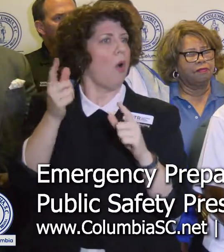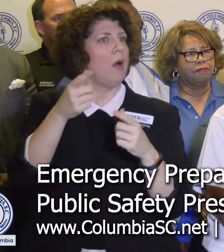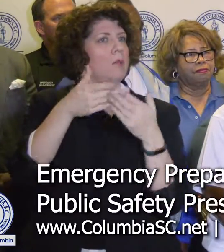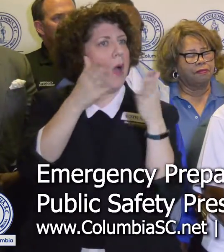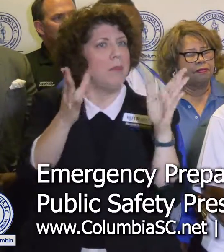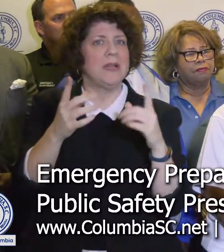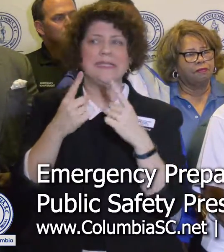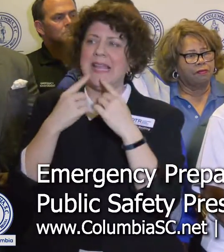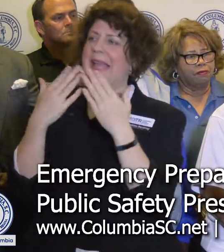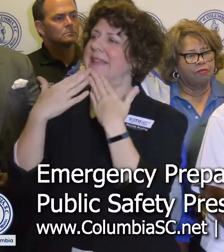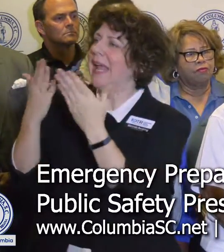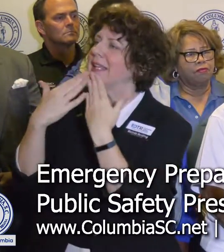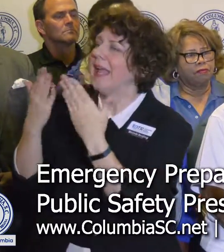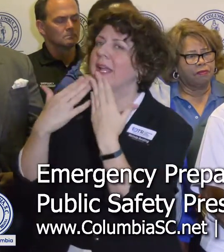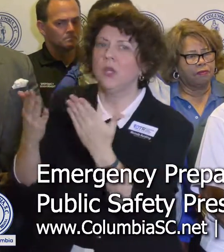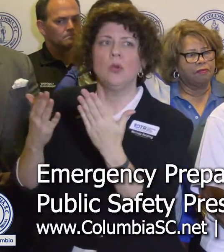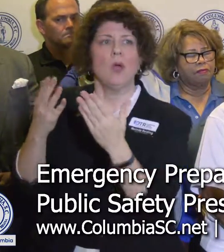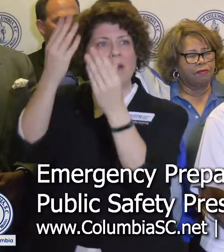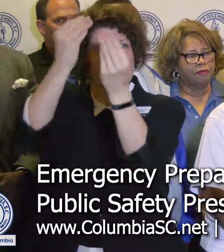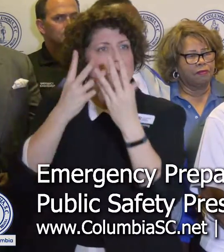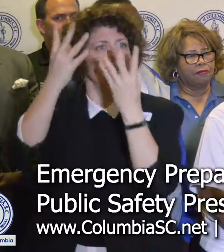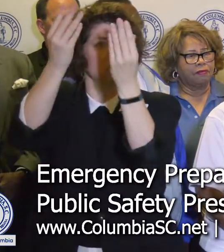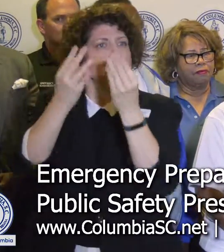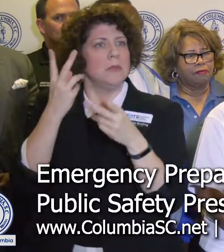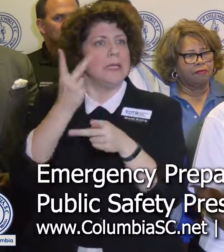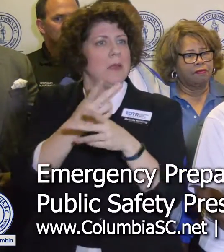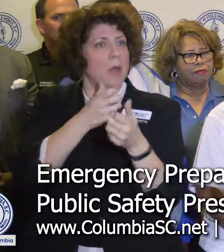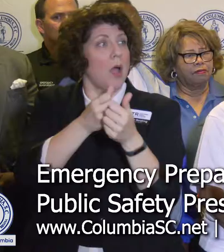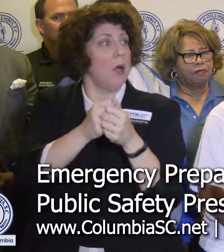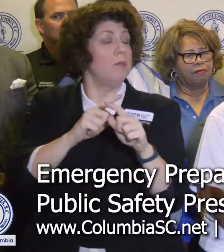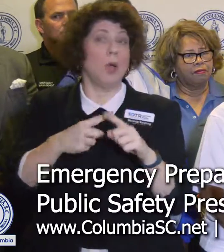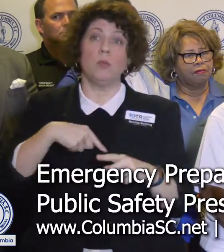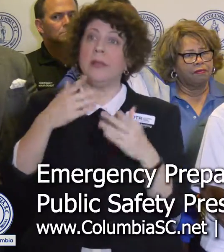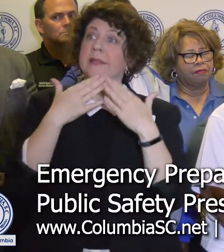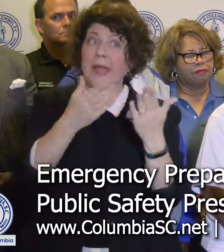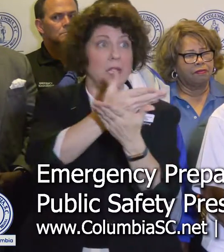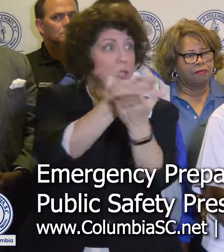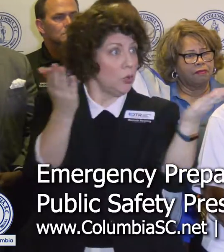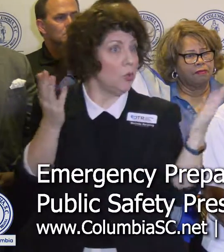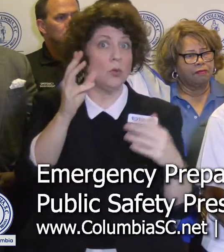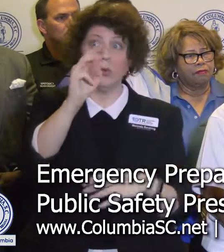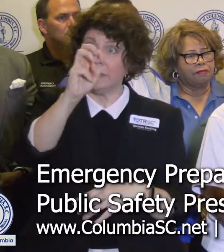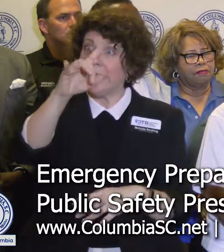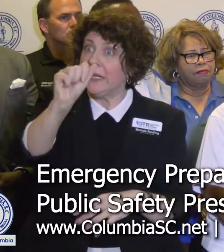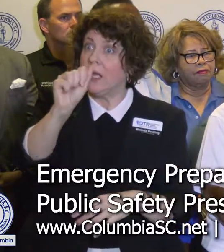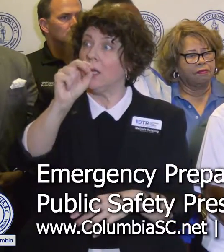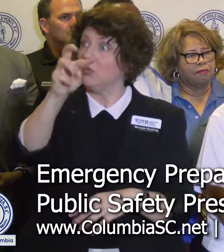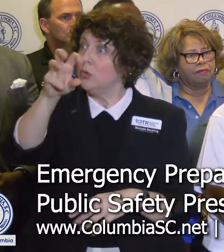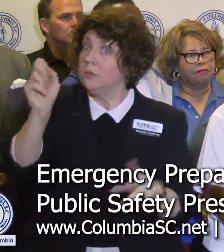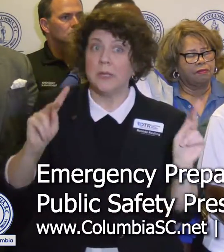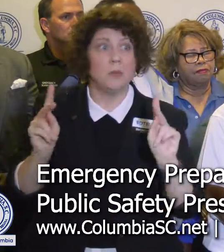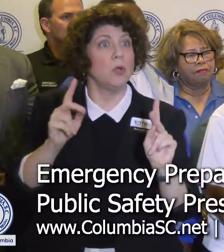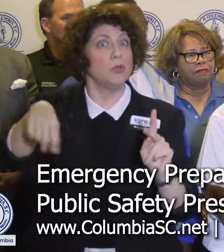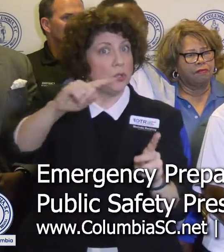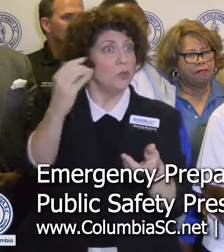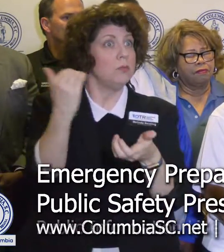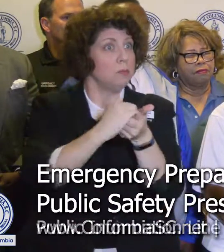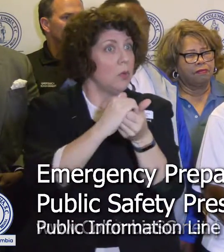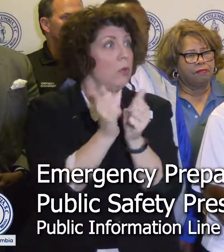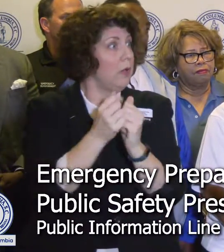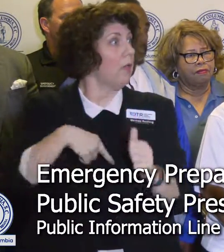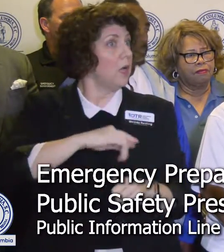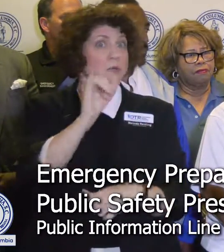for letting us know and keeping us informed. And so we thank you all, the media, for being our partner as